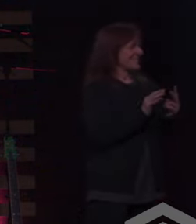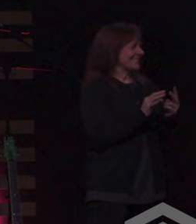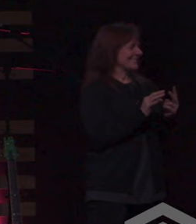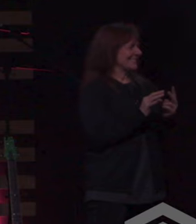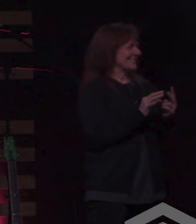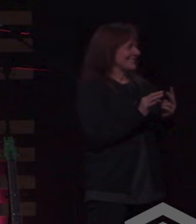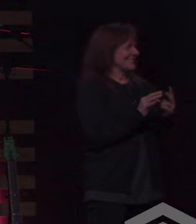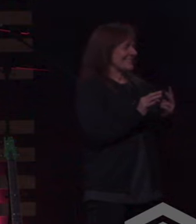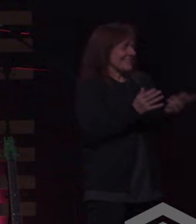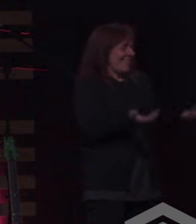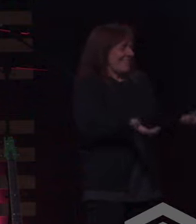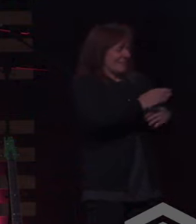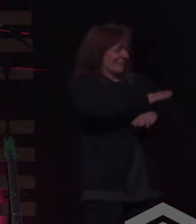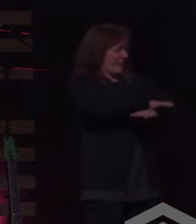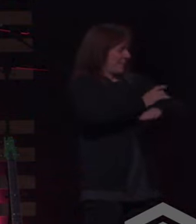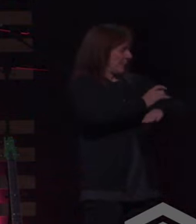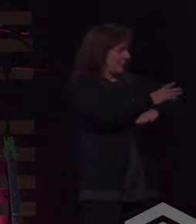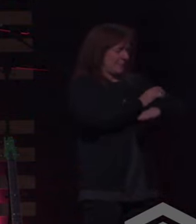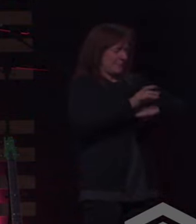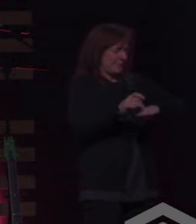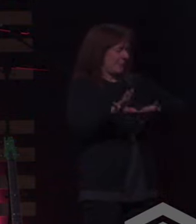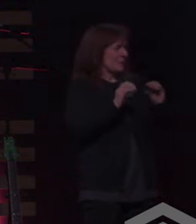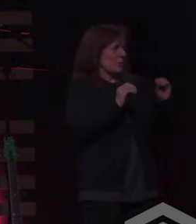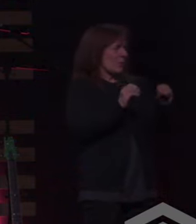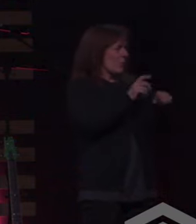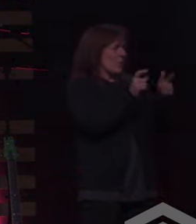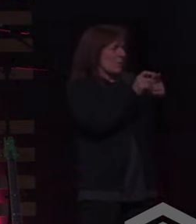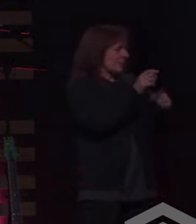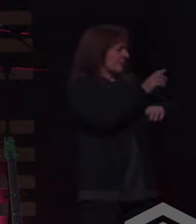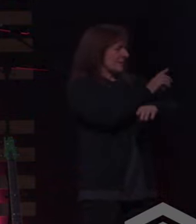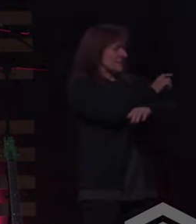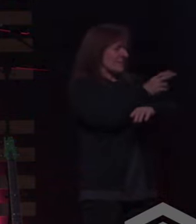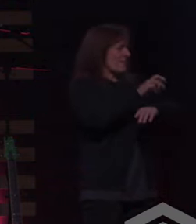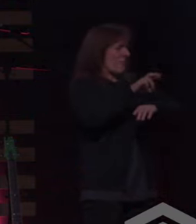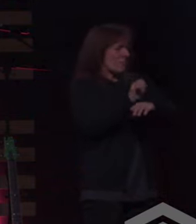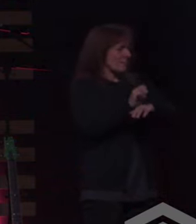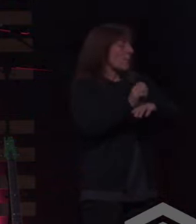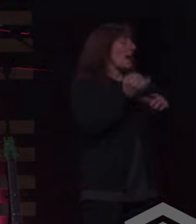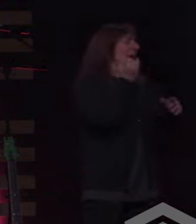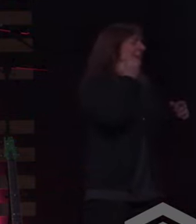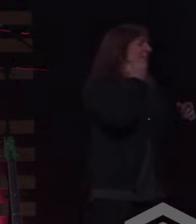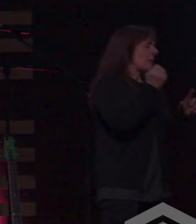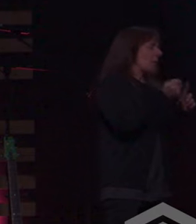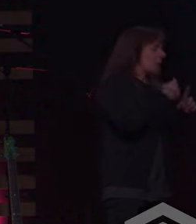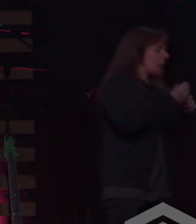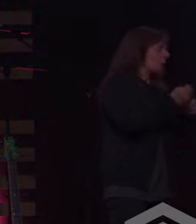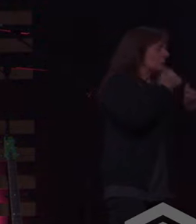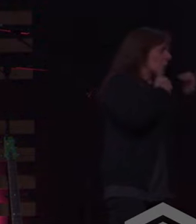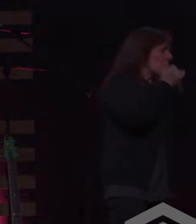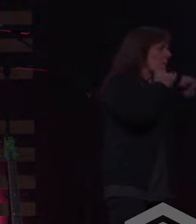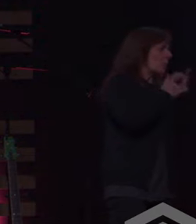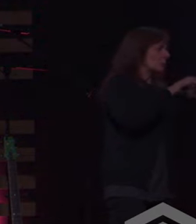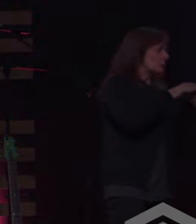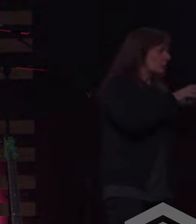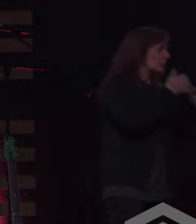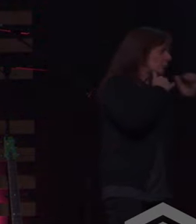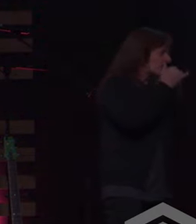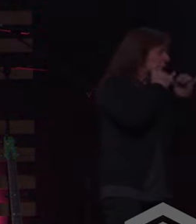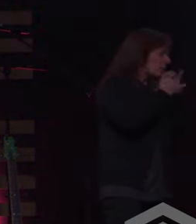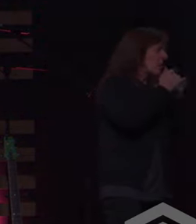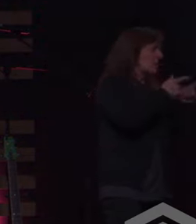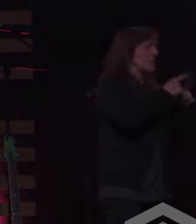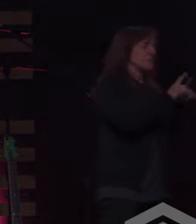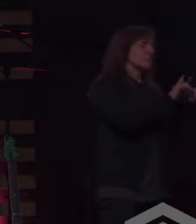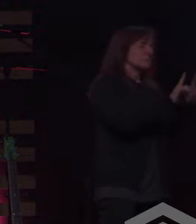it's not even on the table. Now again, not talking about abuse and some of those things that come along with marriage. I'm just talking about marriage in